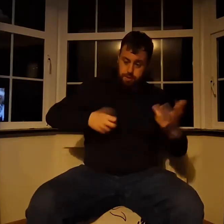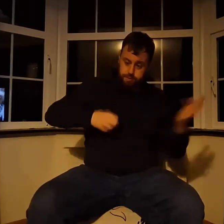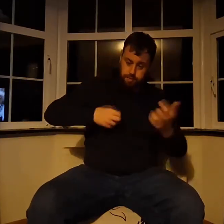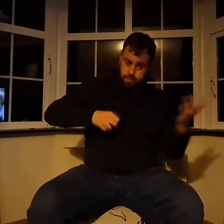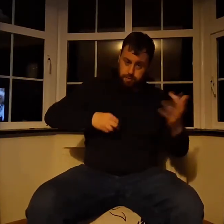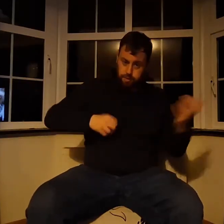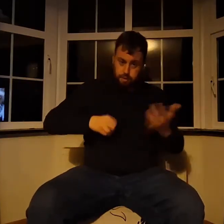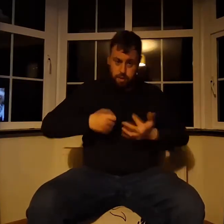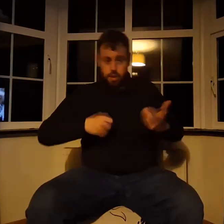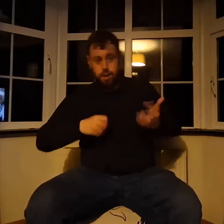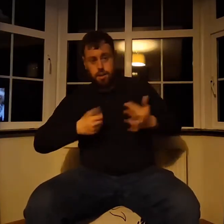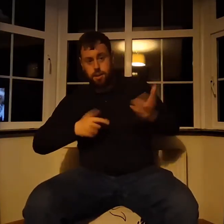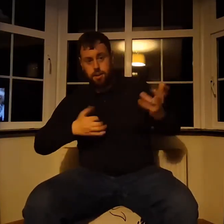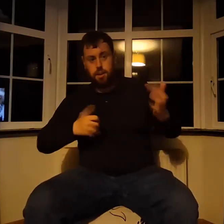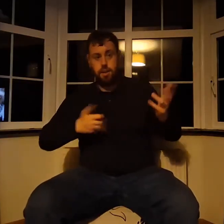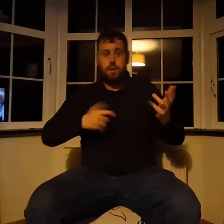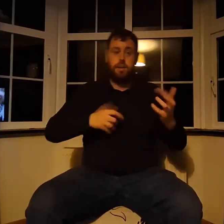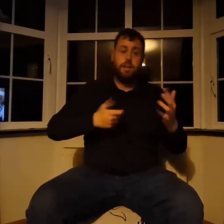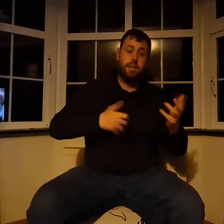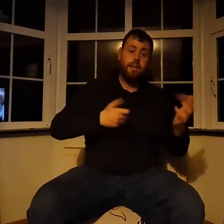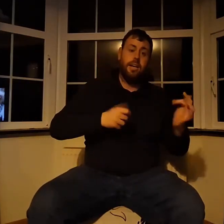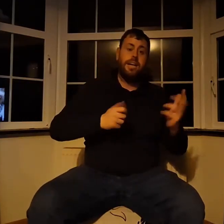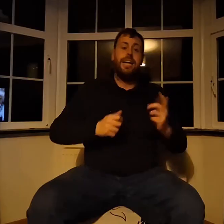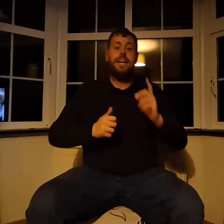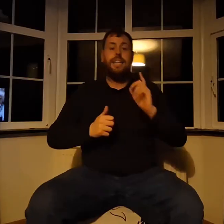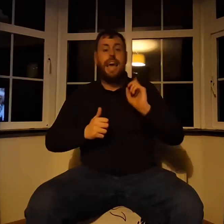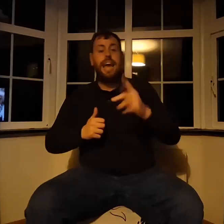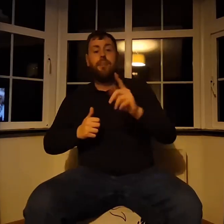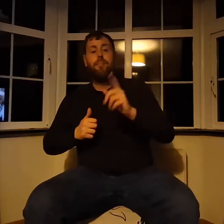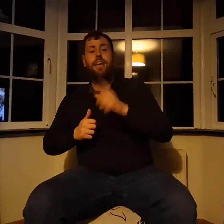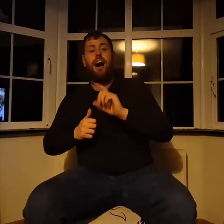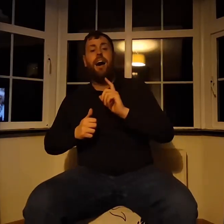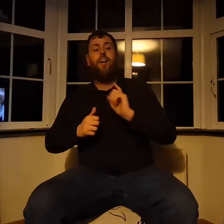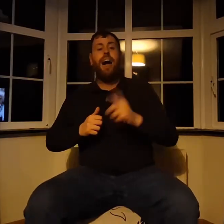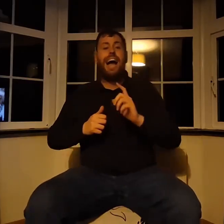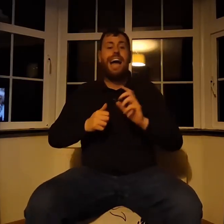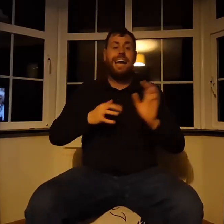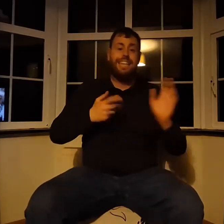That'd be alright.